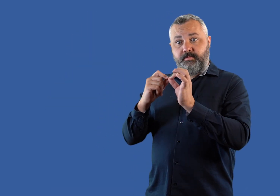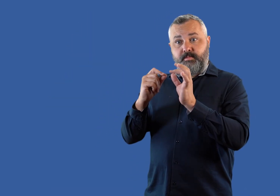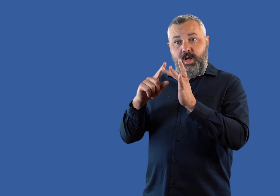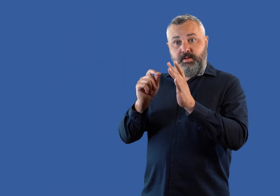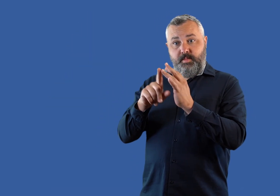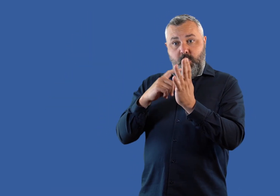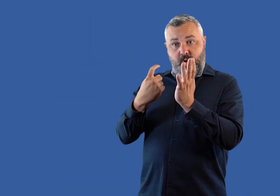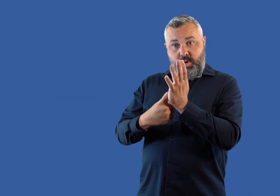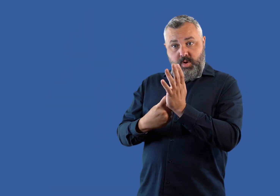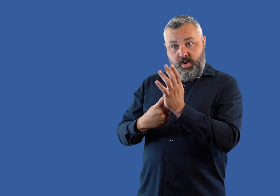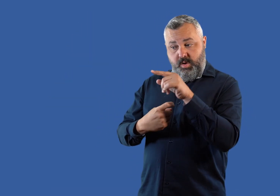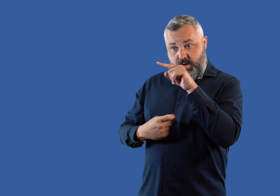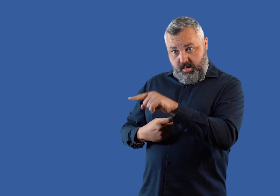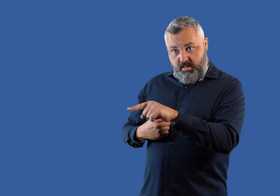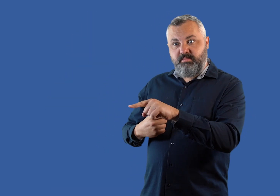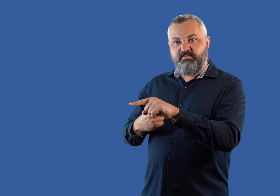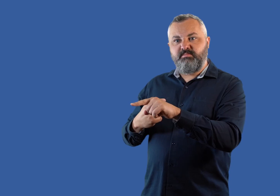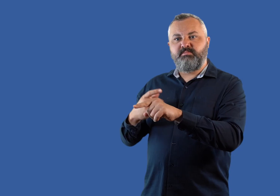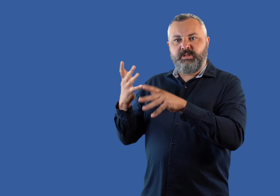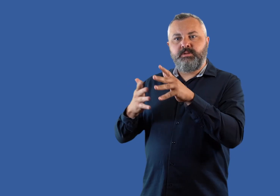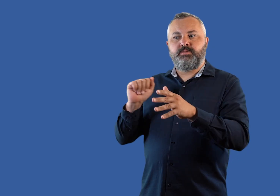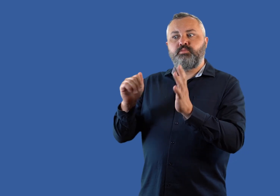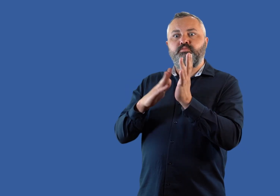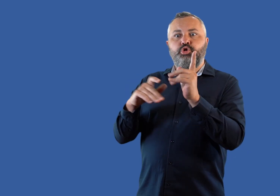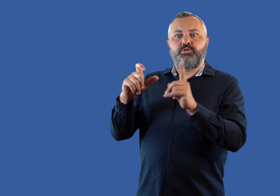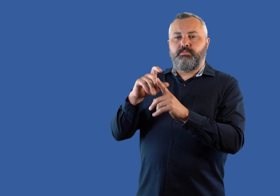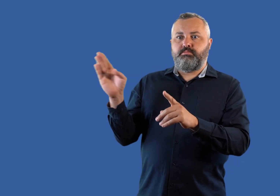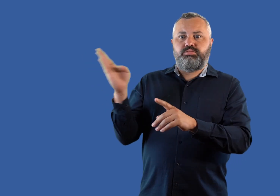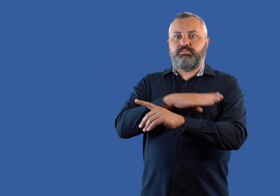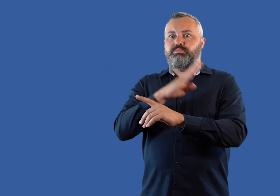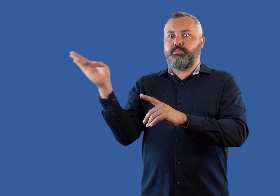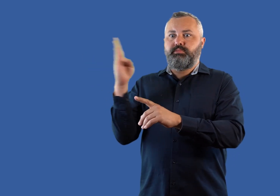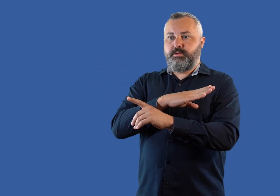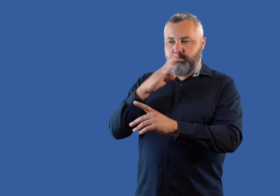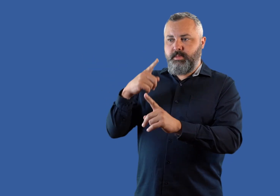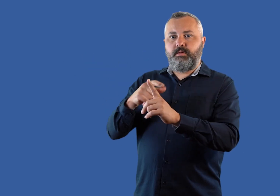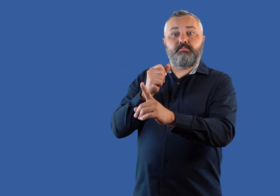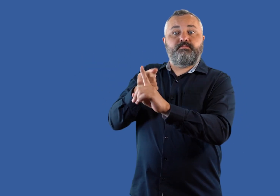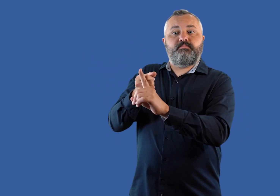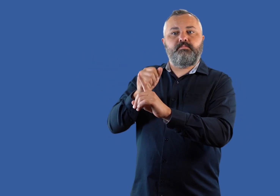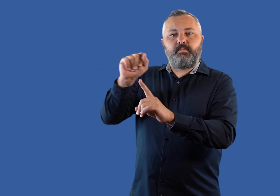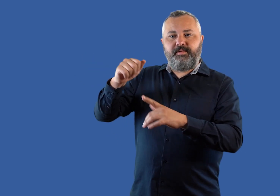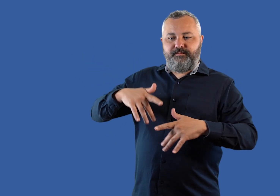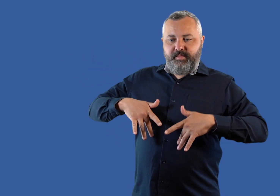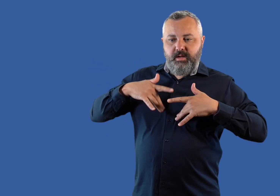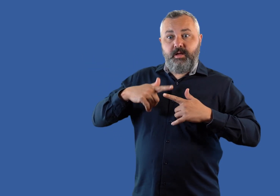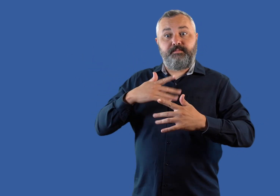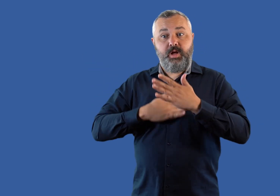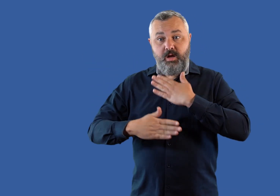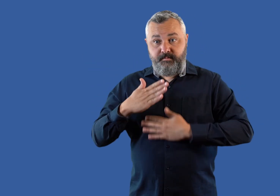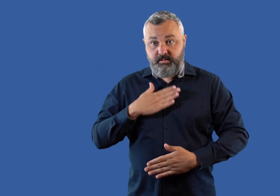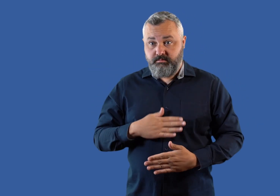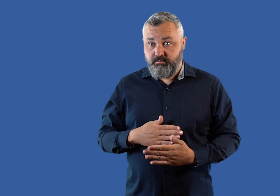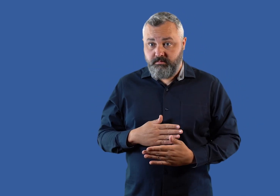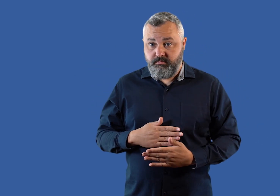bipolar disorder experience profound changes in mood that impact on thoughts, feelings, and